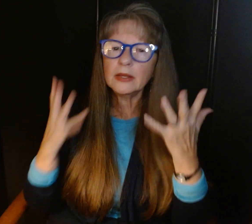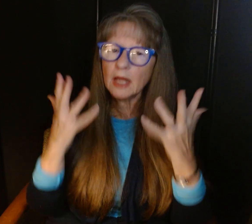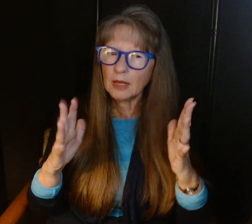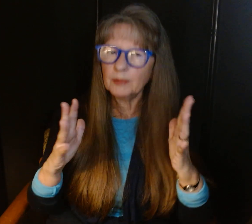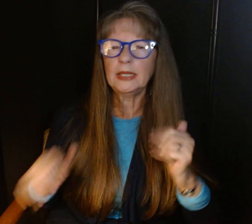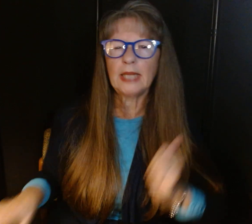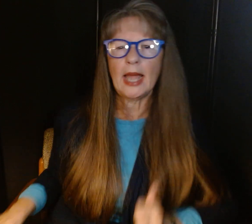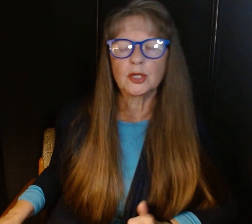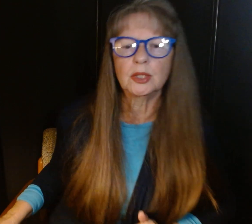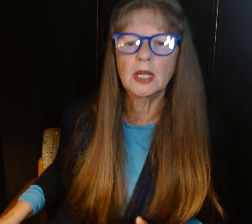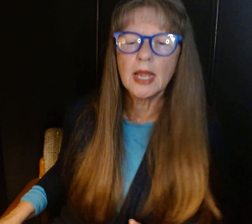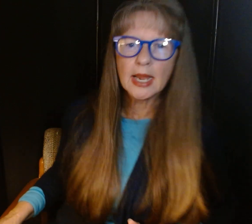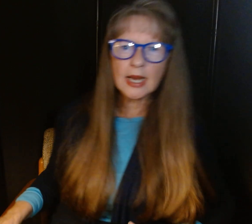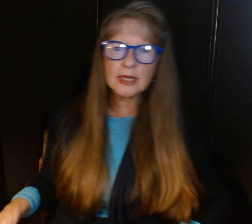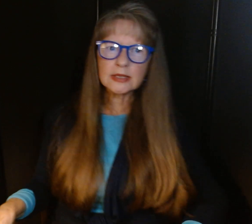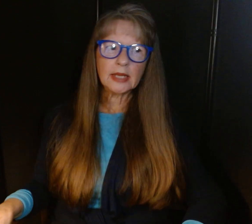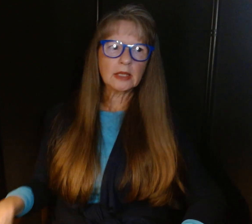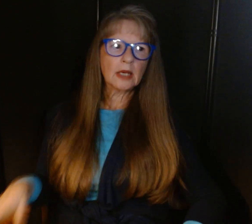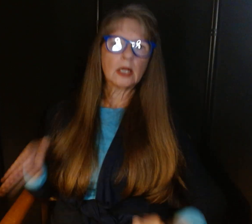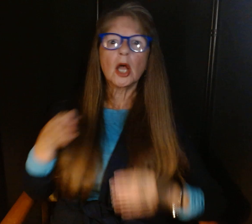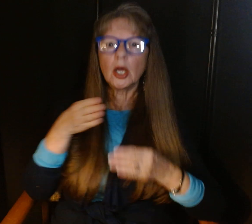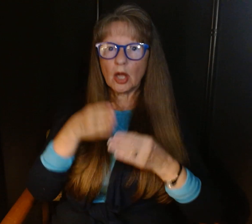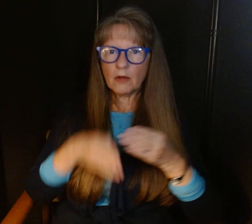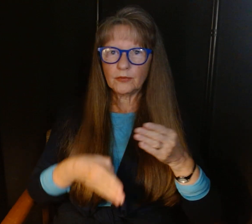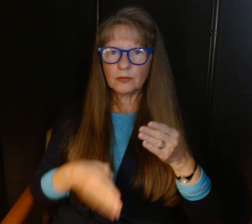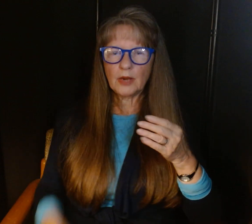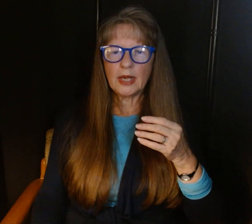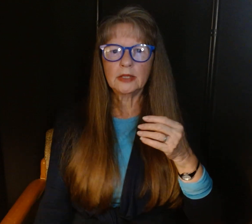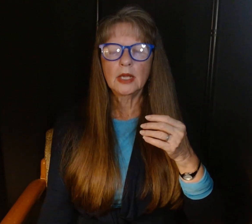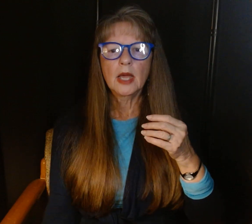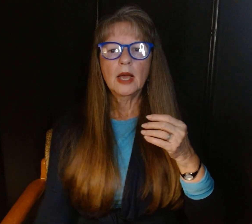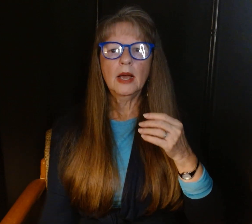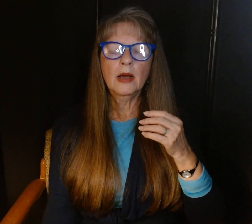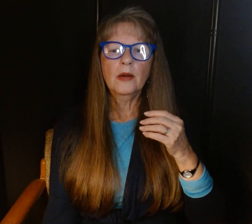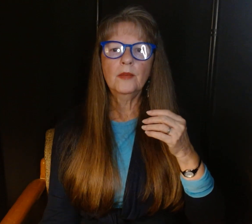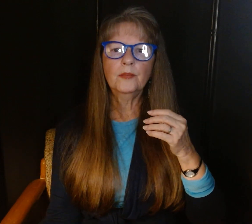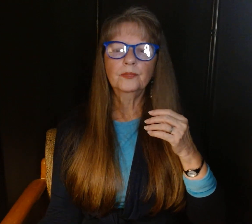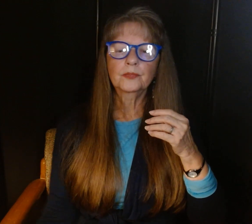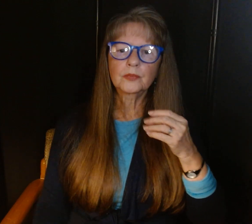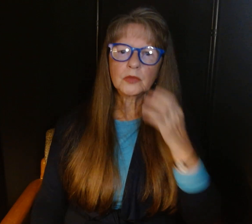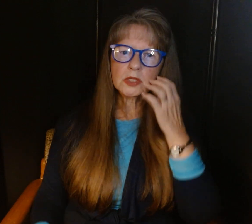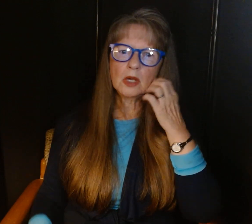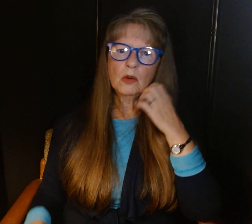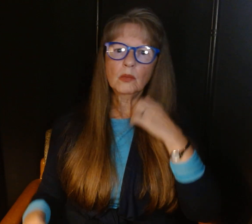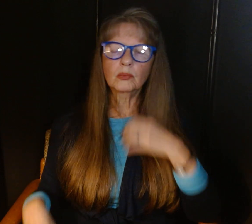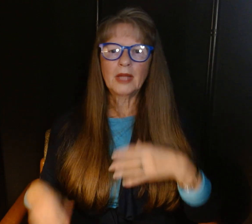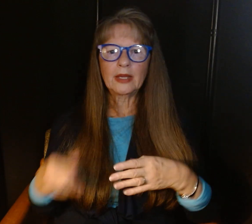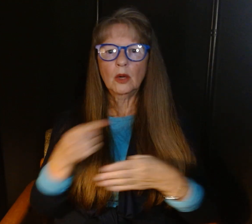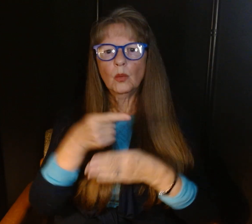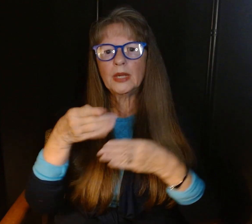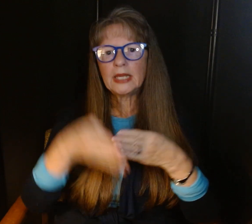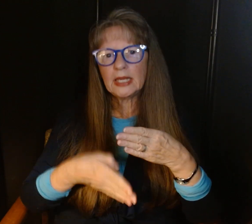a completed action. It is like a cutoff, right? So like